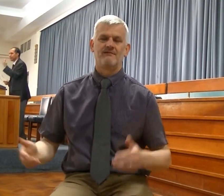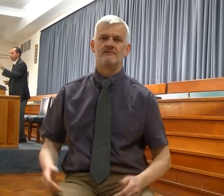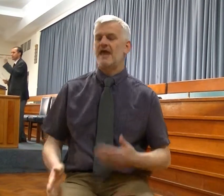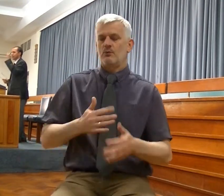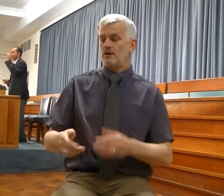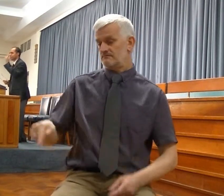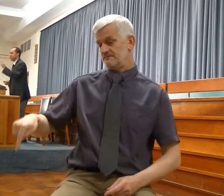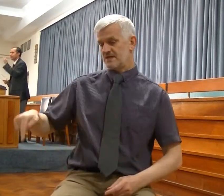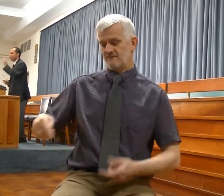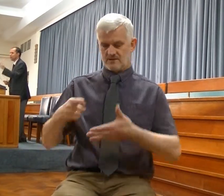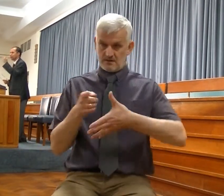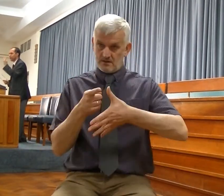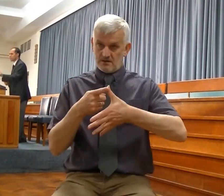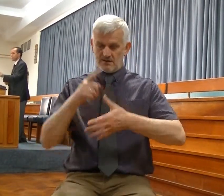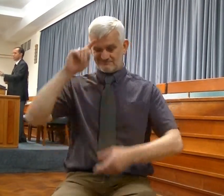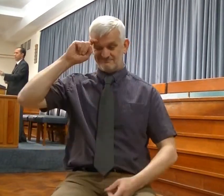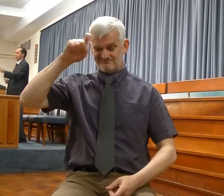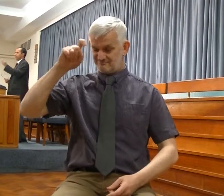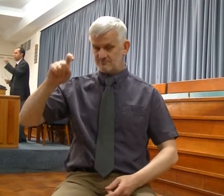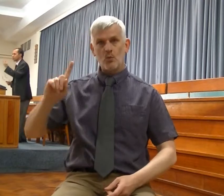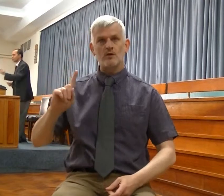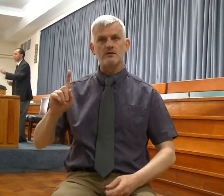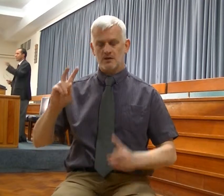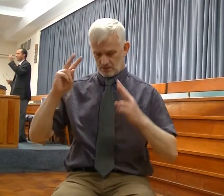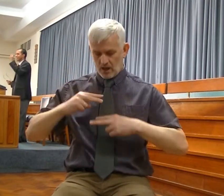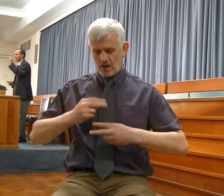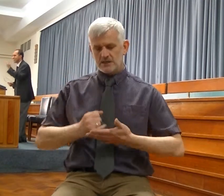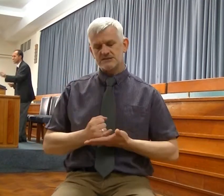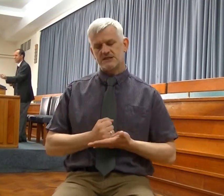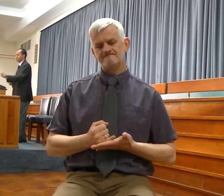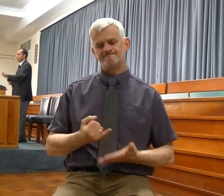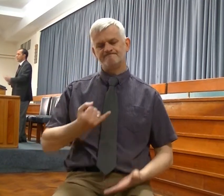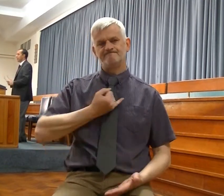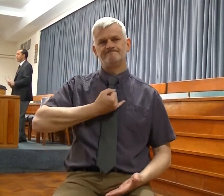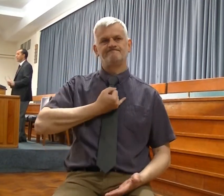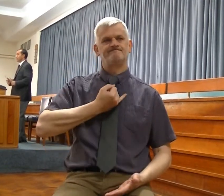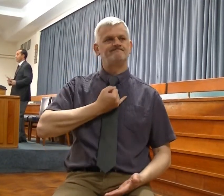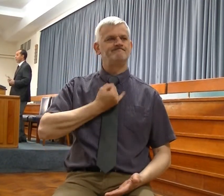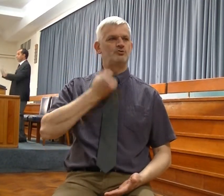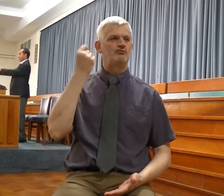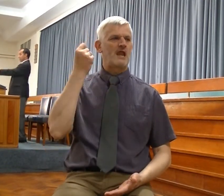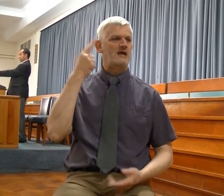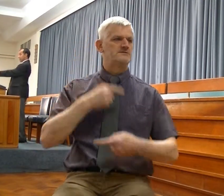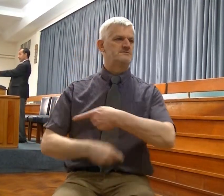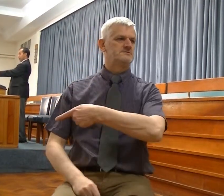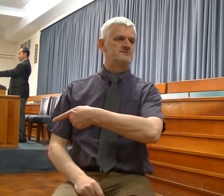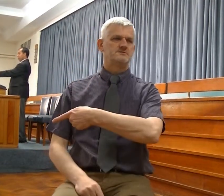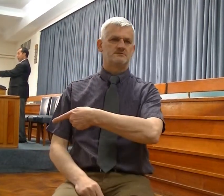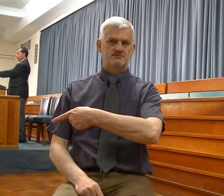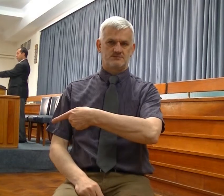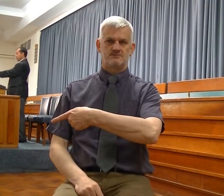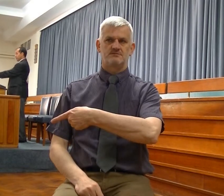saw that he is a sinful person. He saw that he is guilty. And now he looks